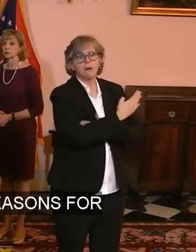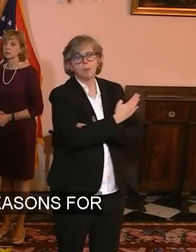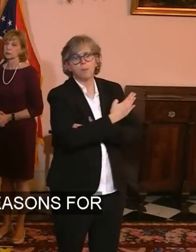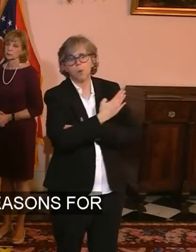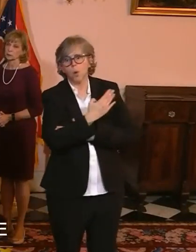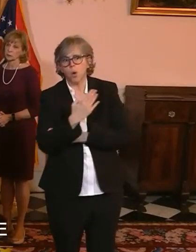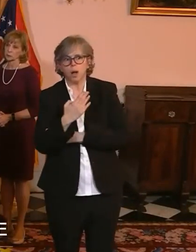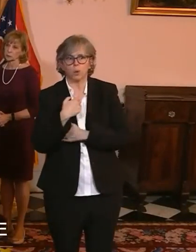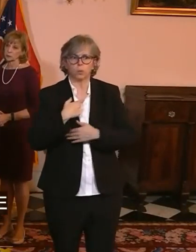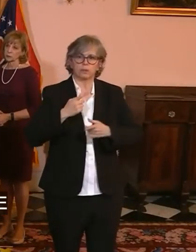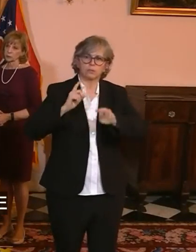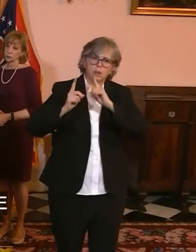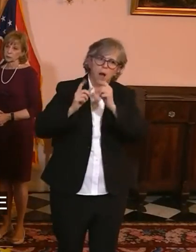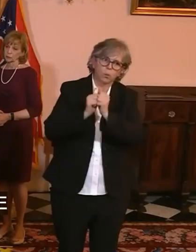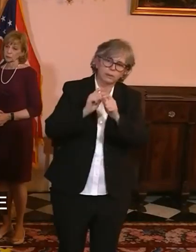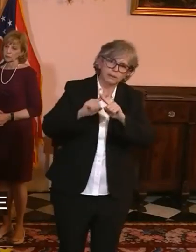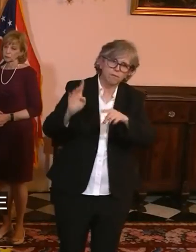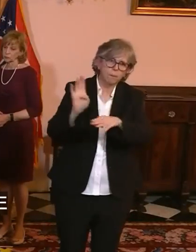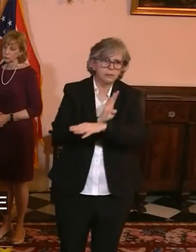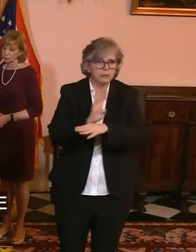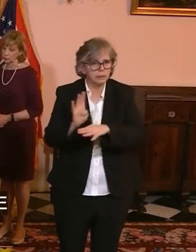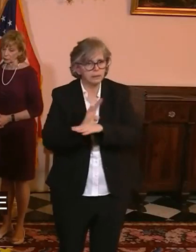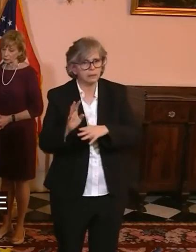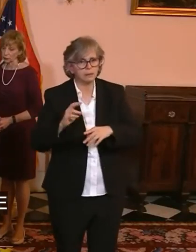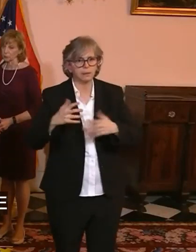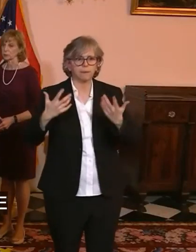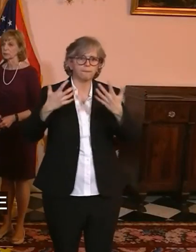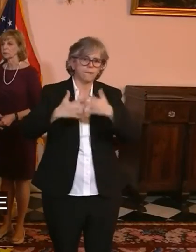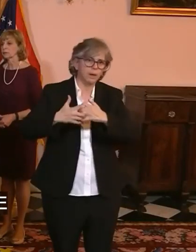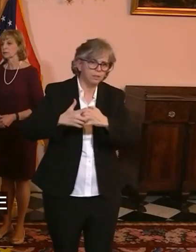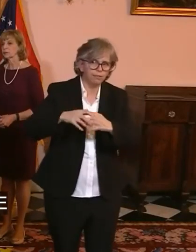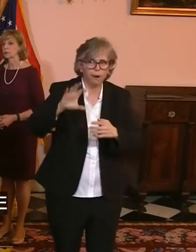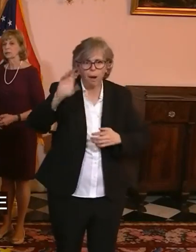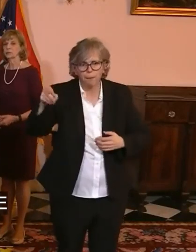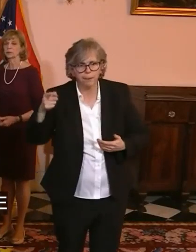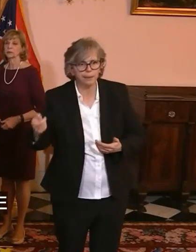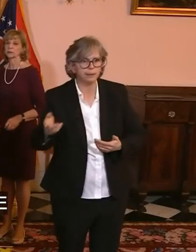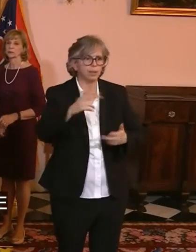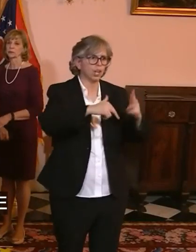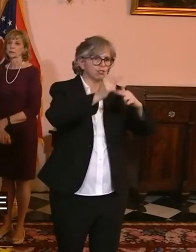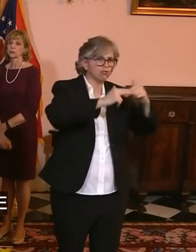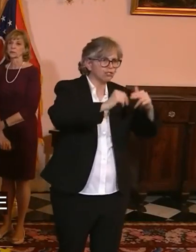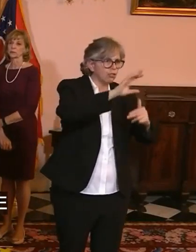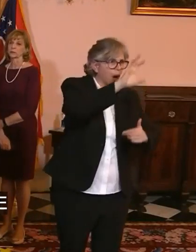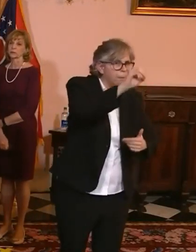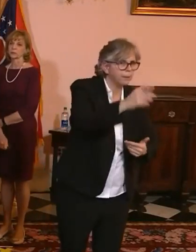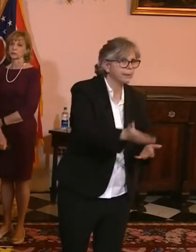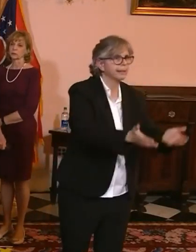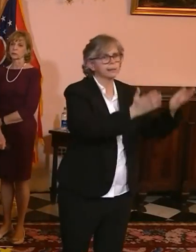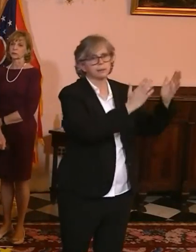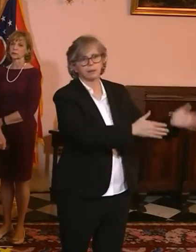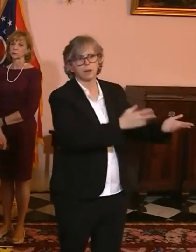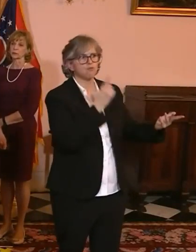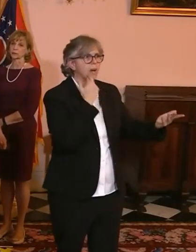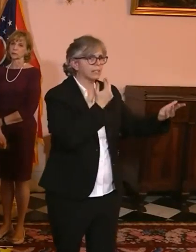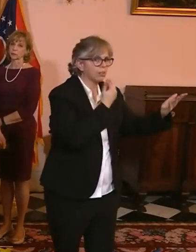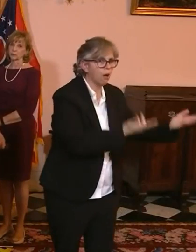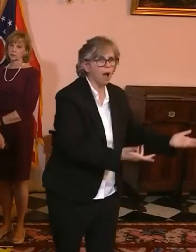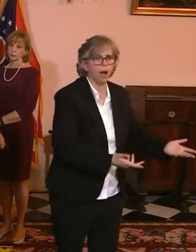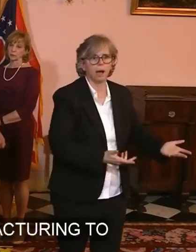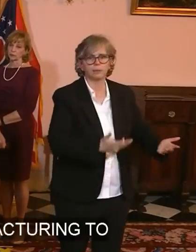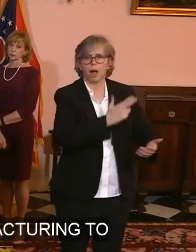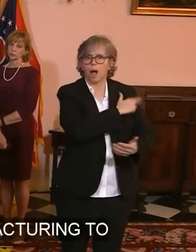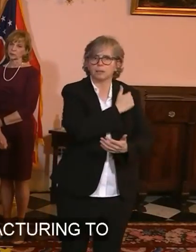leaders in different sectors, from manufacturers to the construction industry, restaurant and hospitality. This morning, we talk